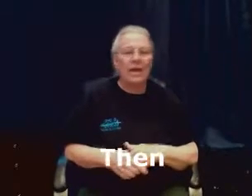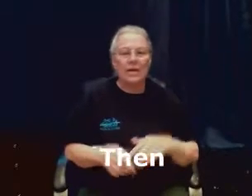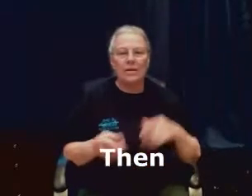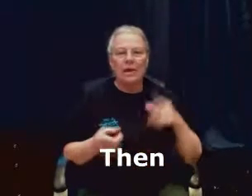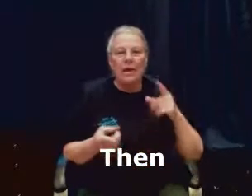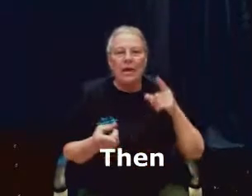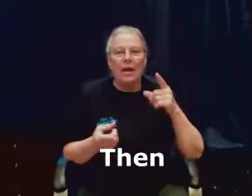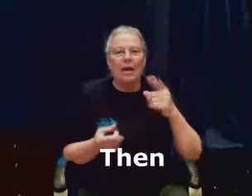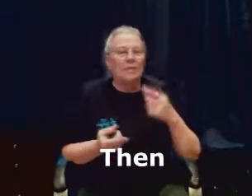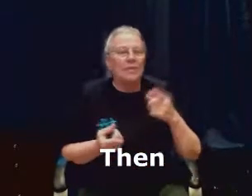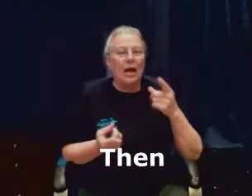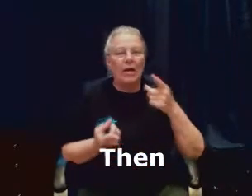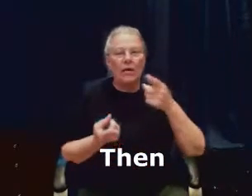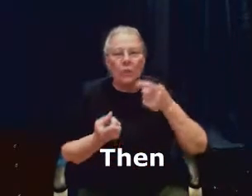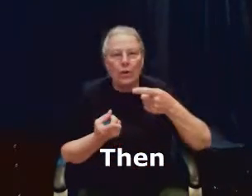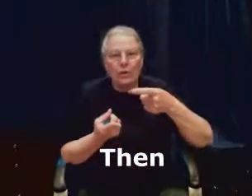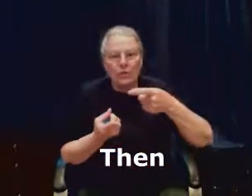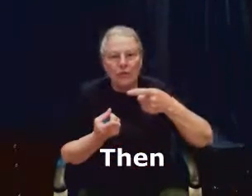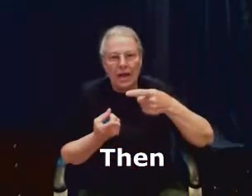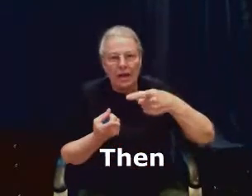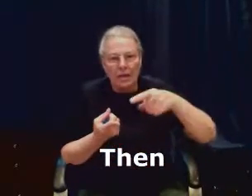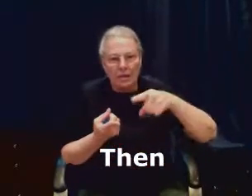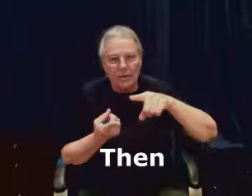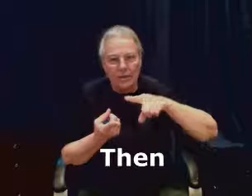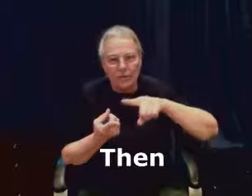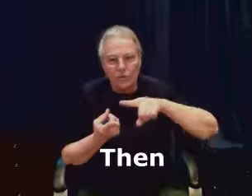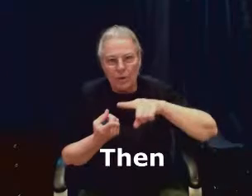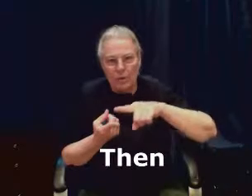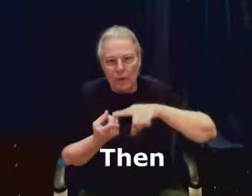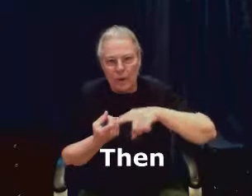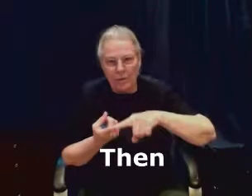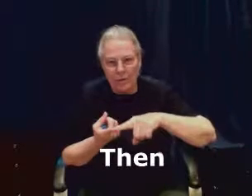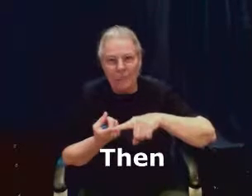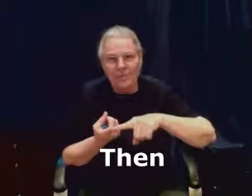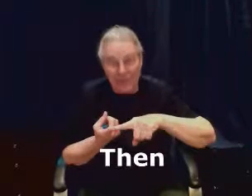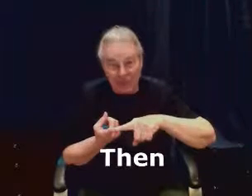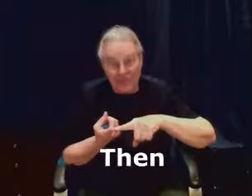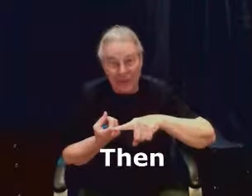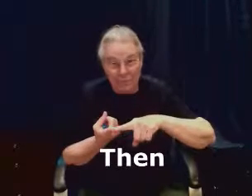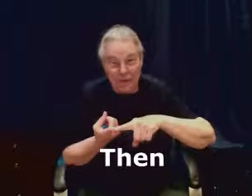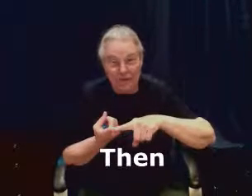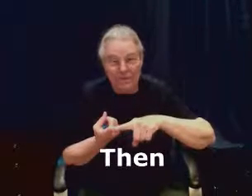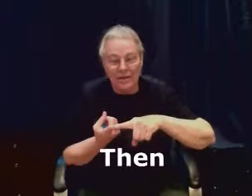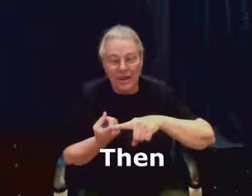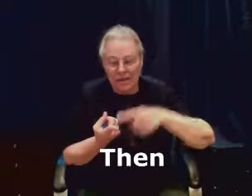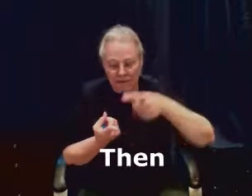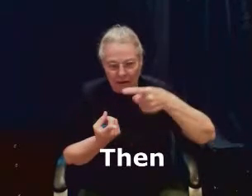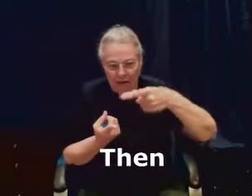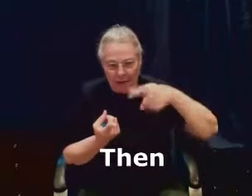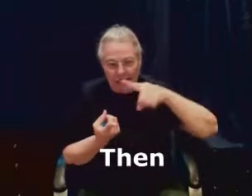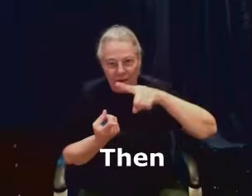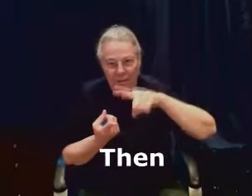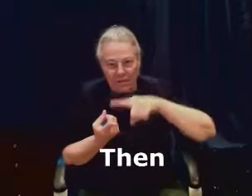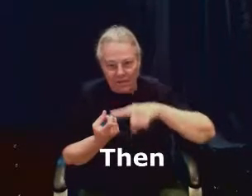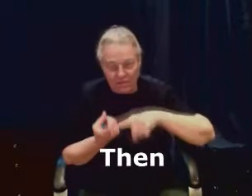Then, when you take a little trip around and then come down to land,